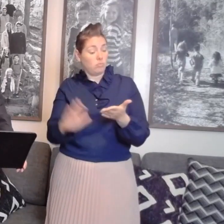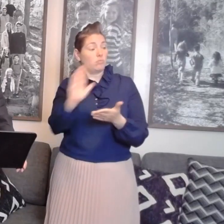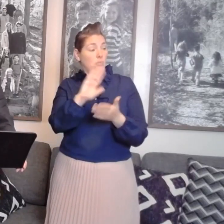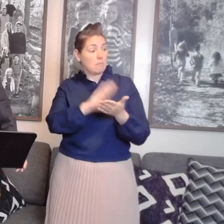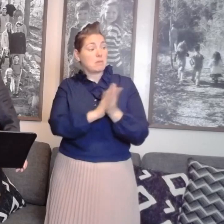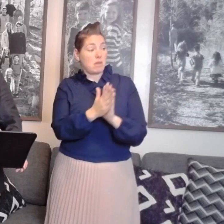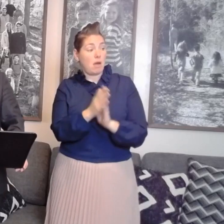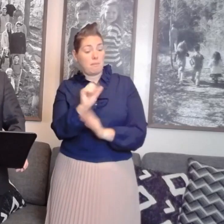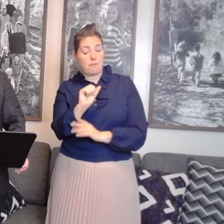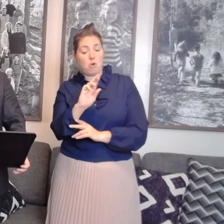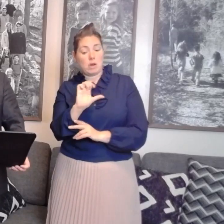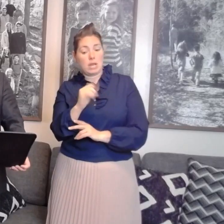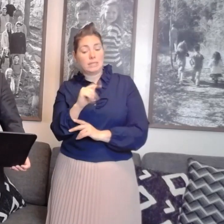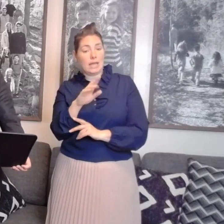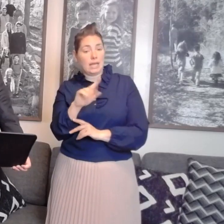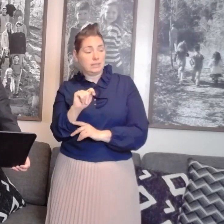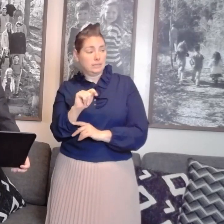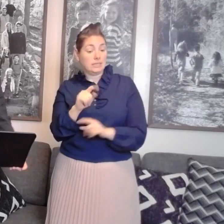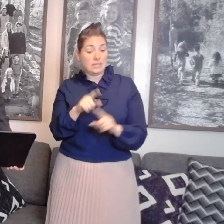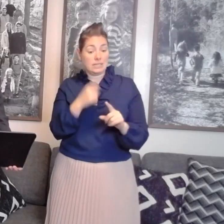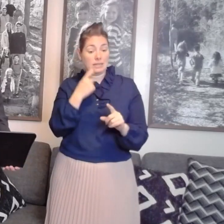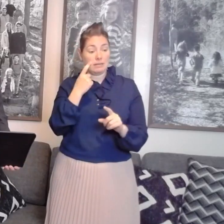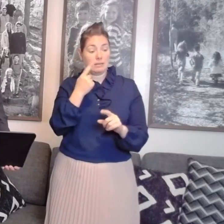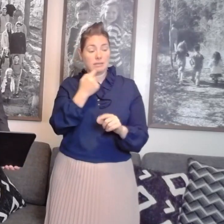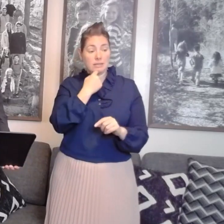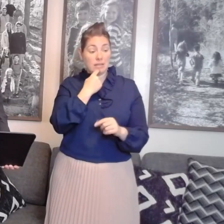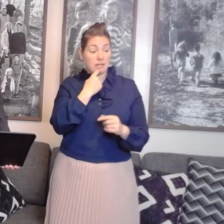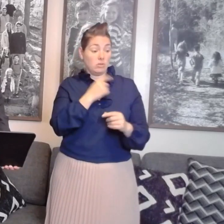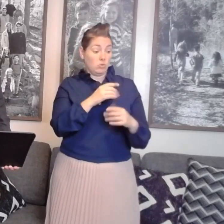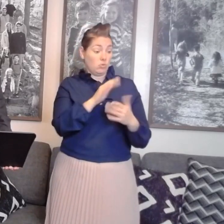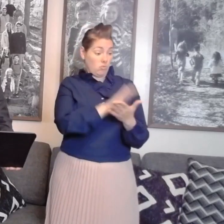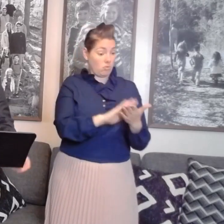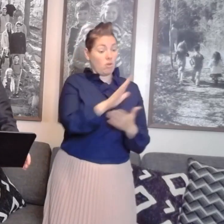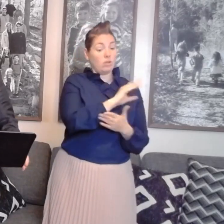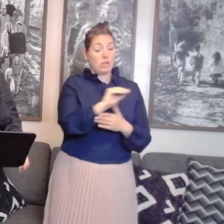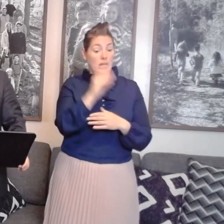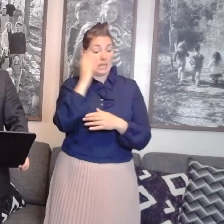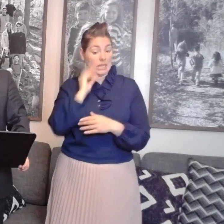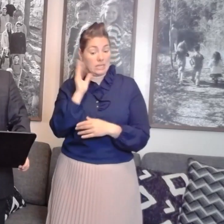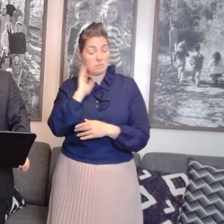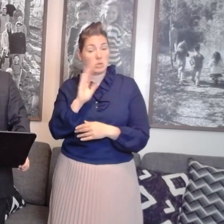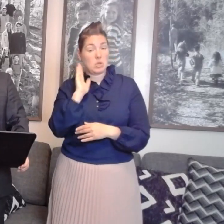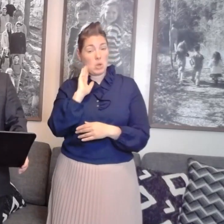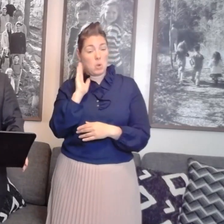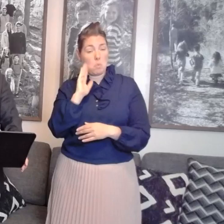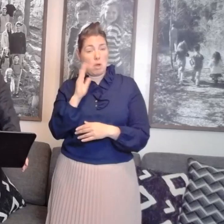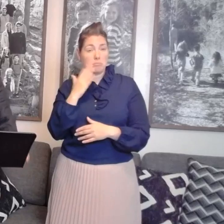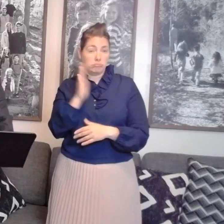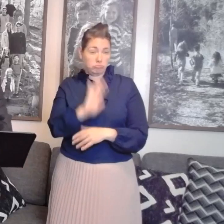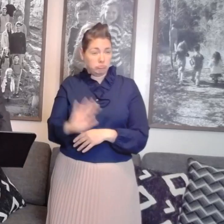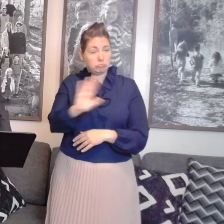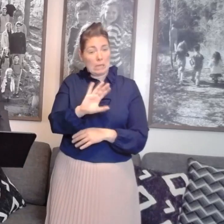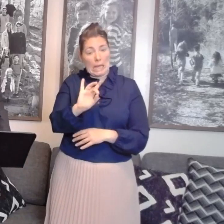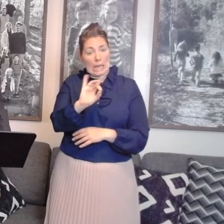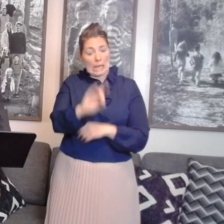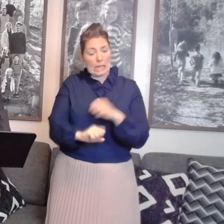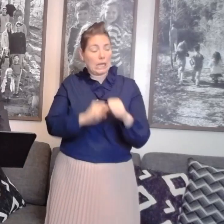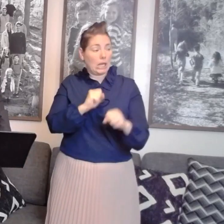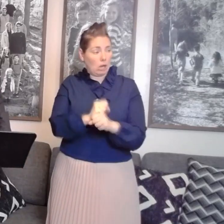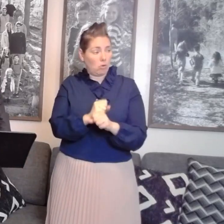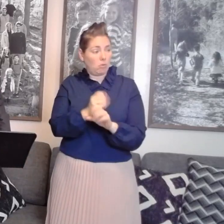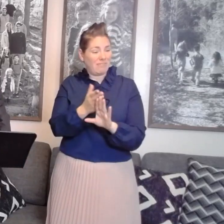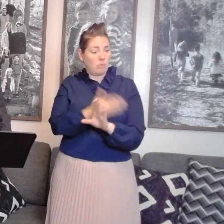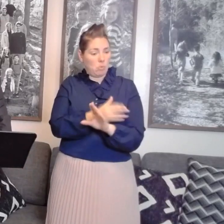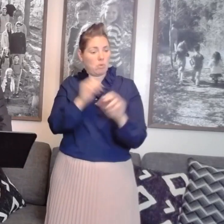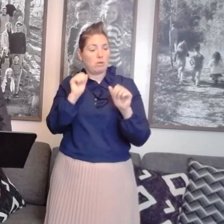between schooling and work experience, an architect will spend almost 8 years before they are